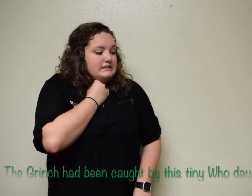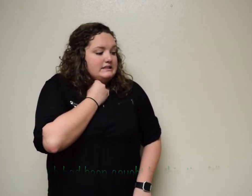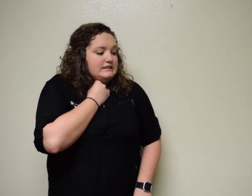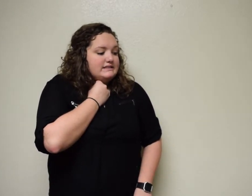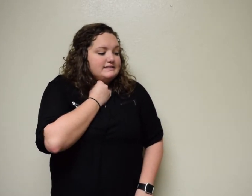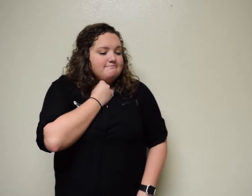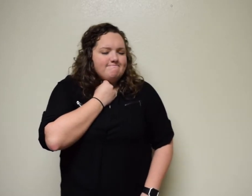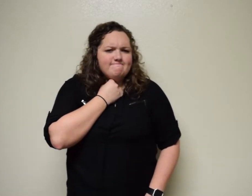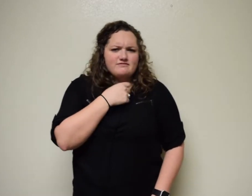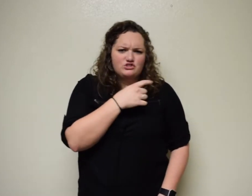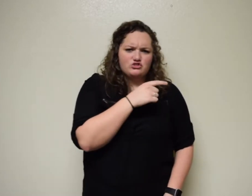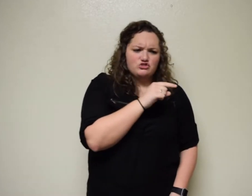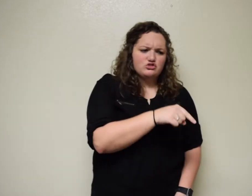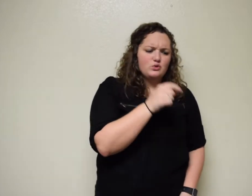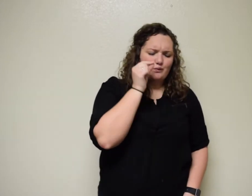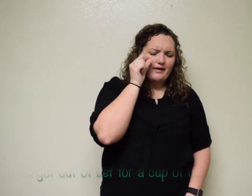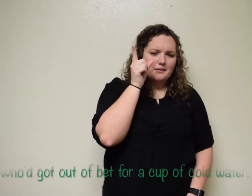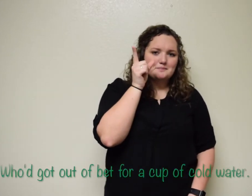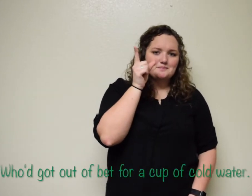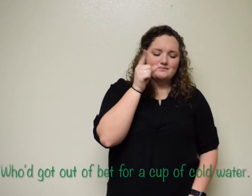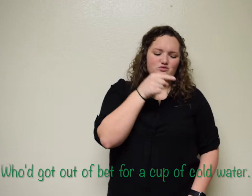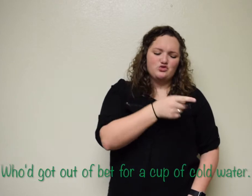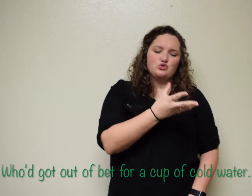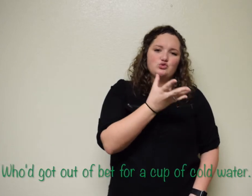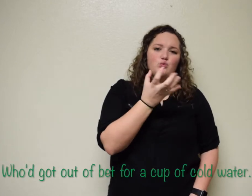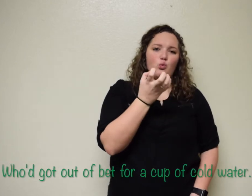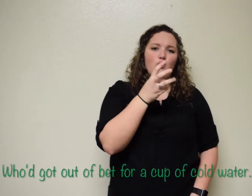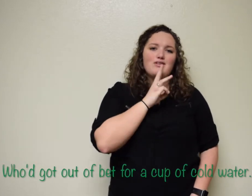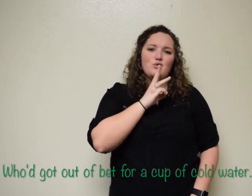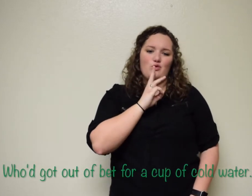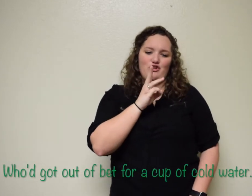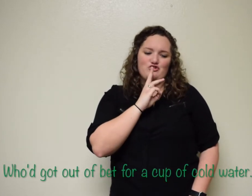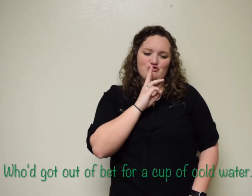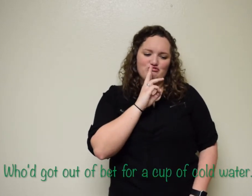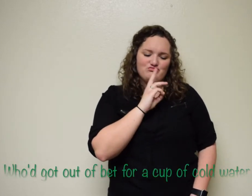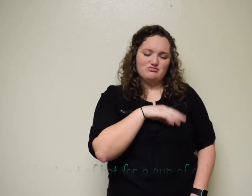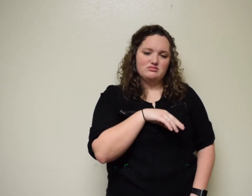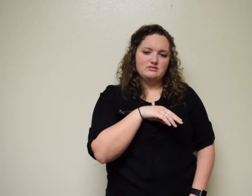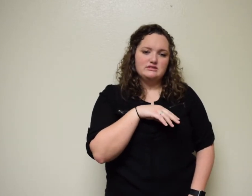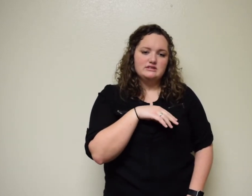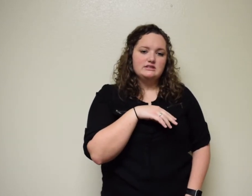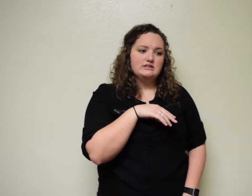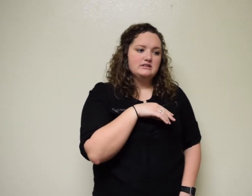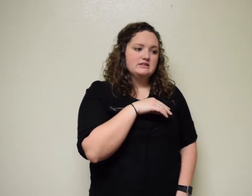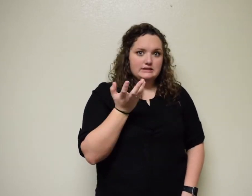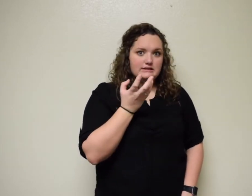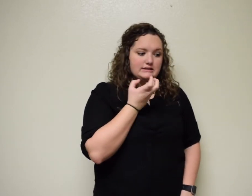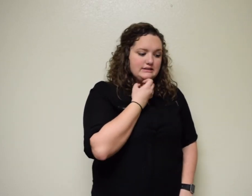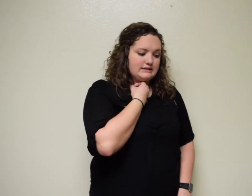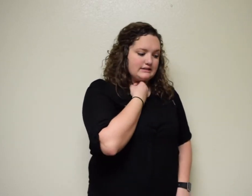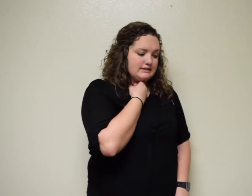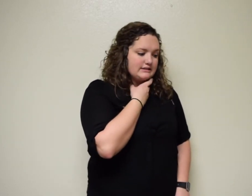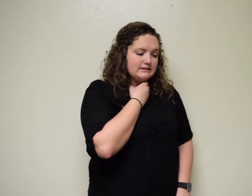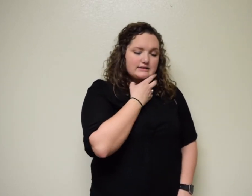who got out of bed for a cup of cold water she stared at the Grinch